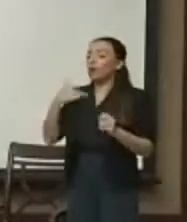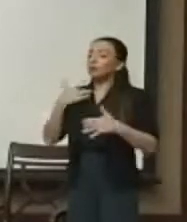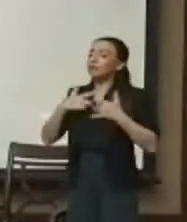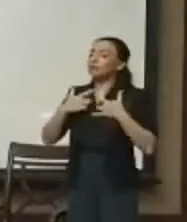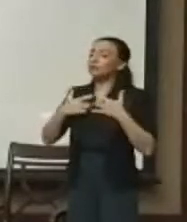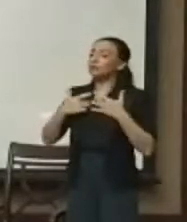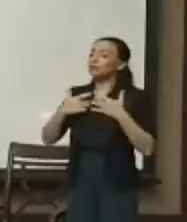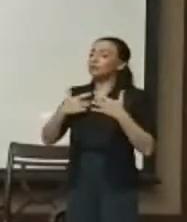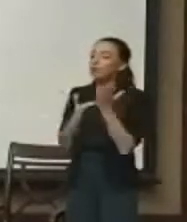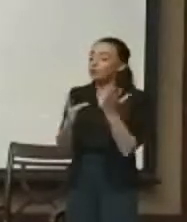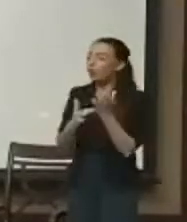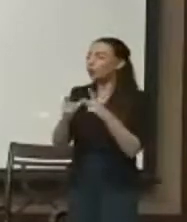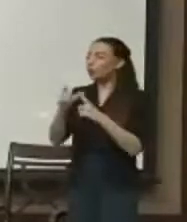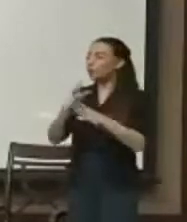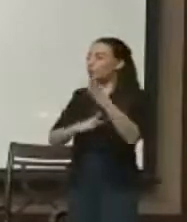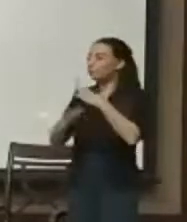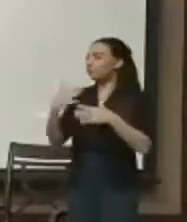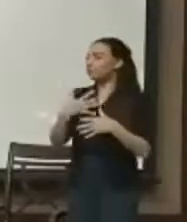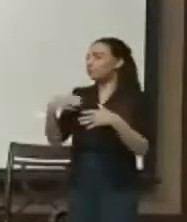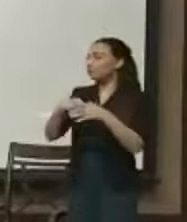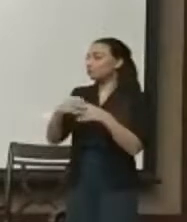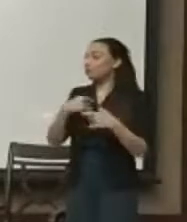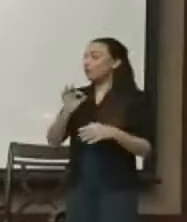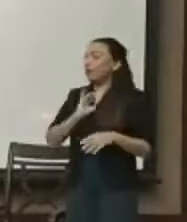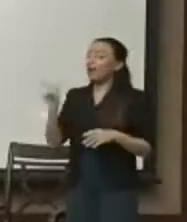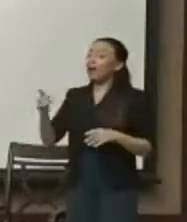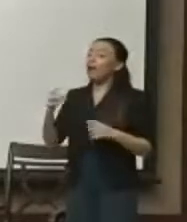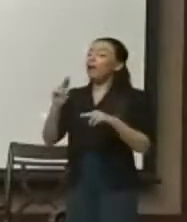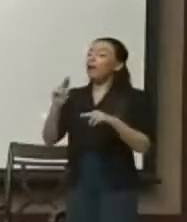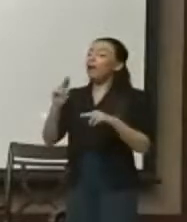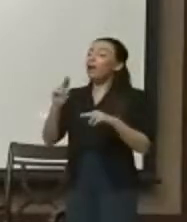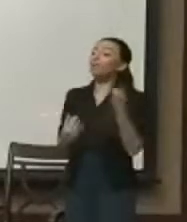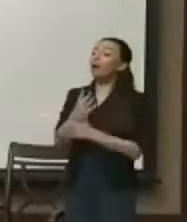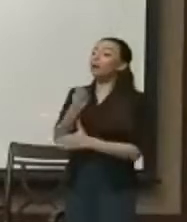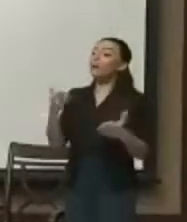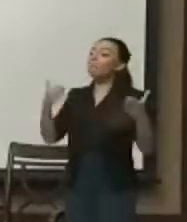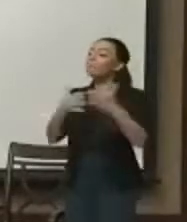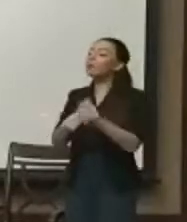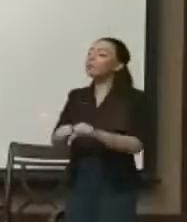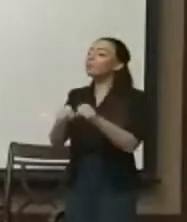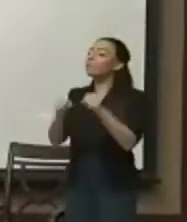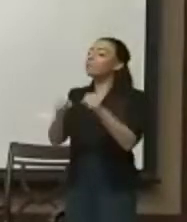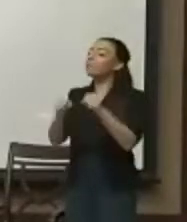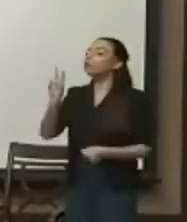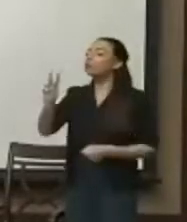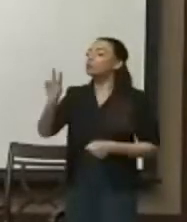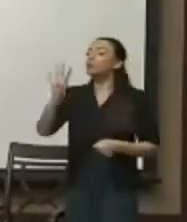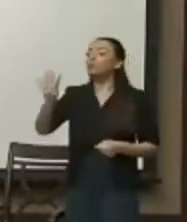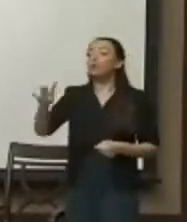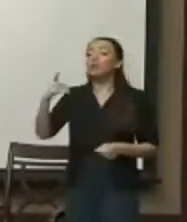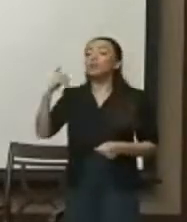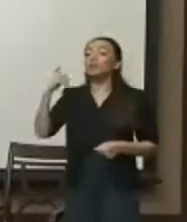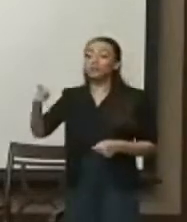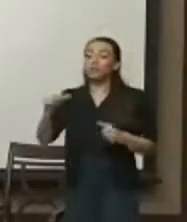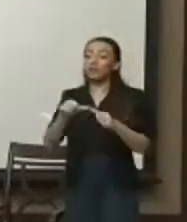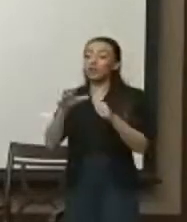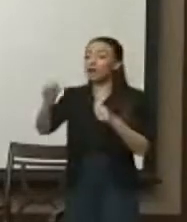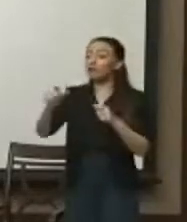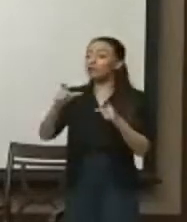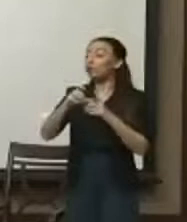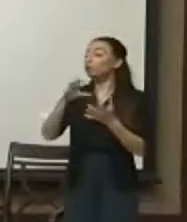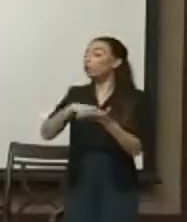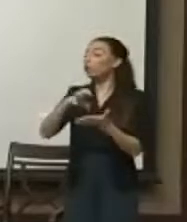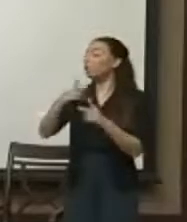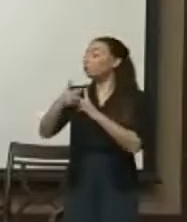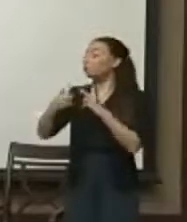and disability. She's the founder of Barrier Break and 247 accessible documents